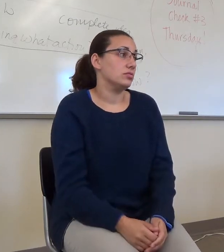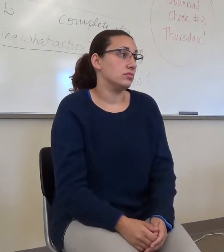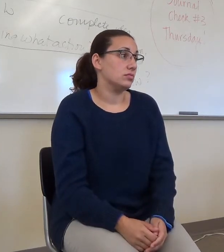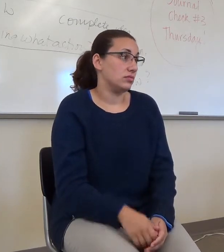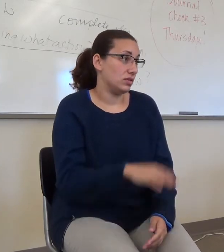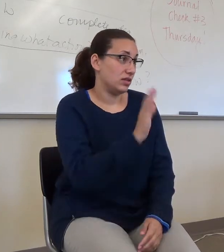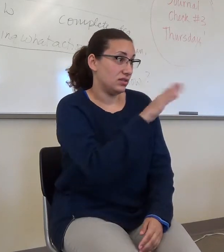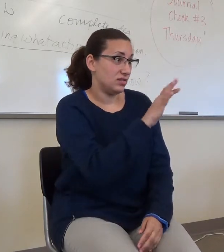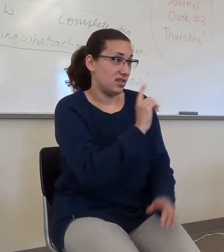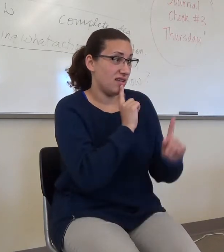question?